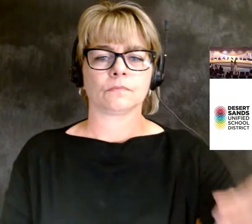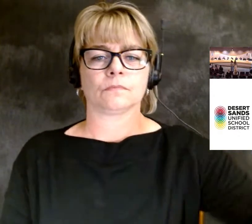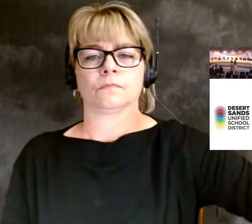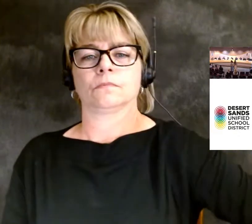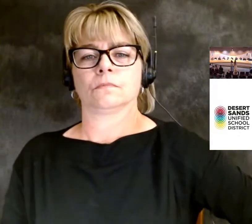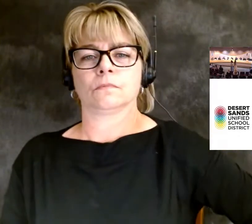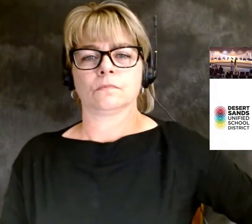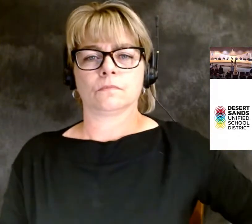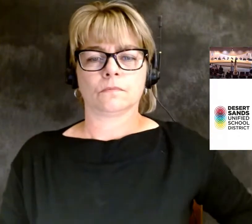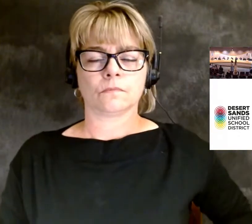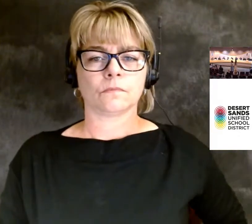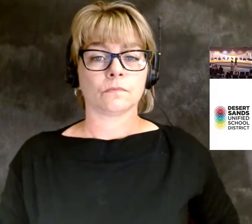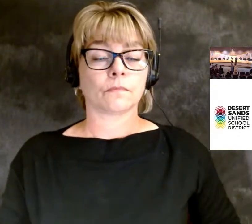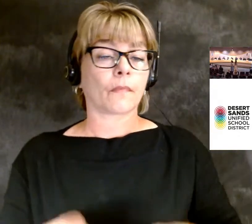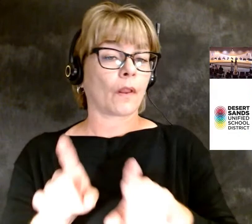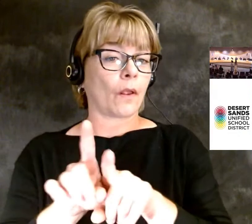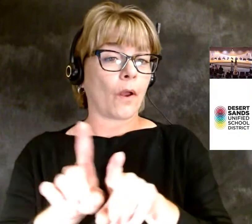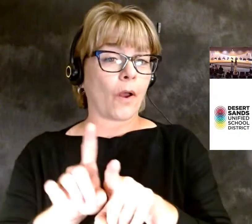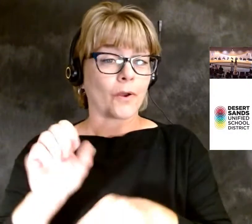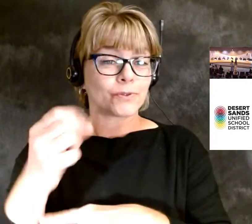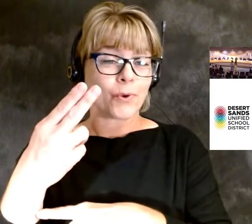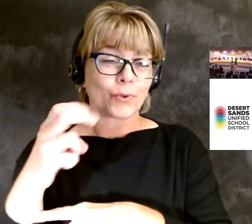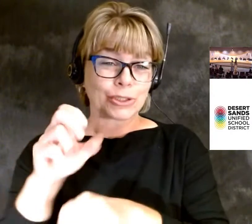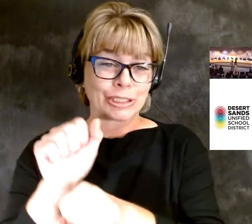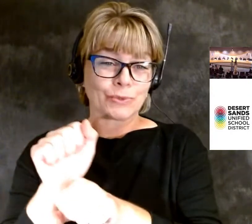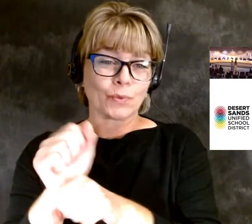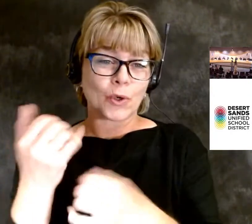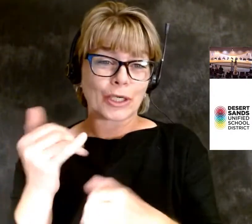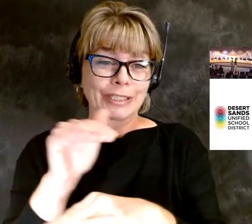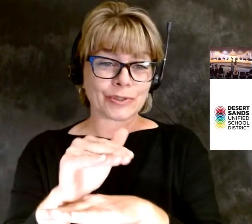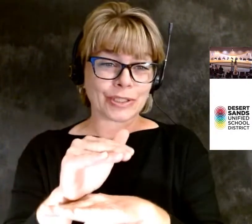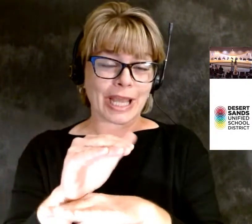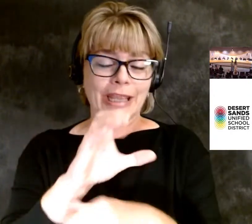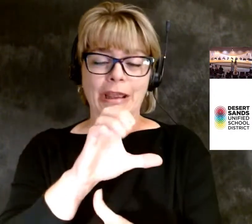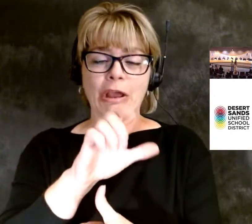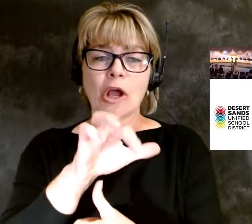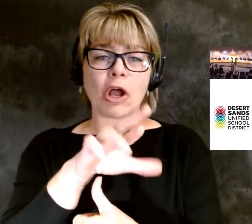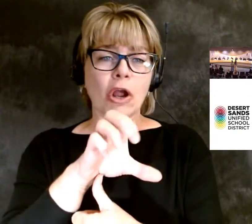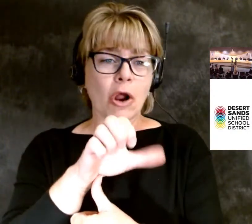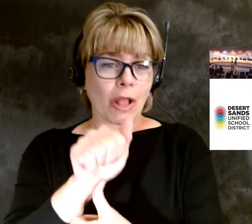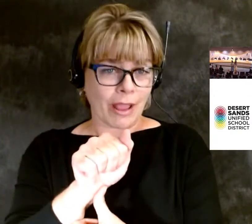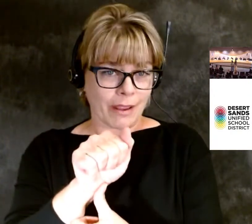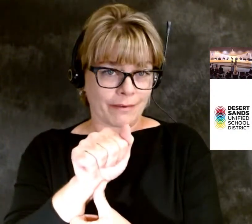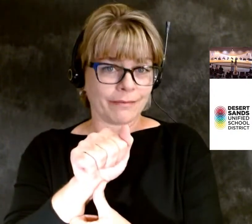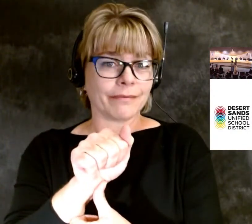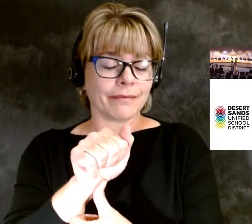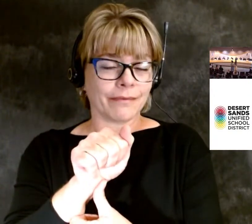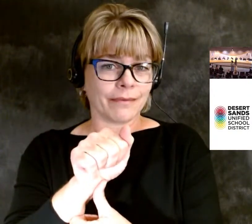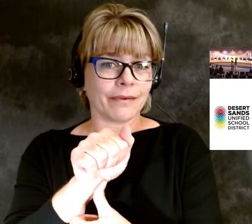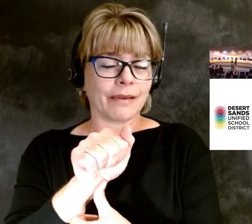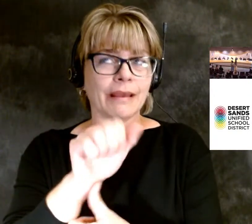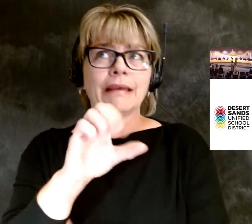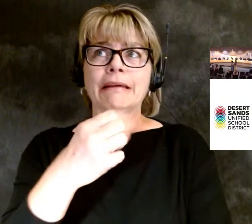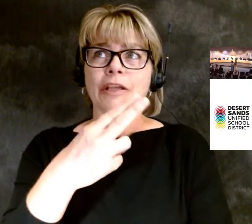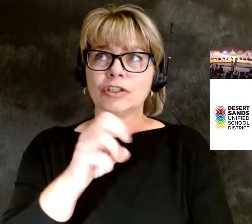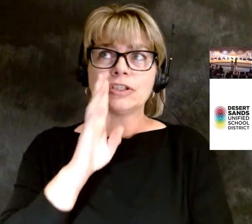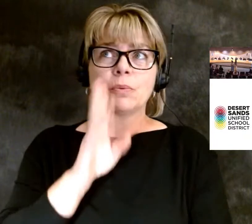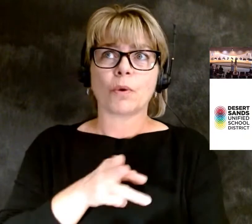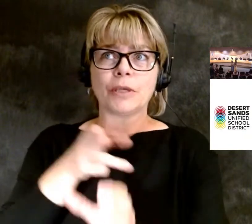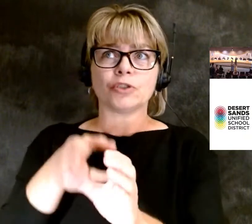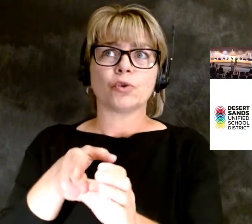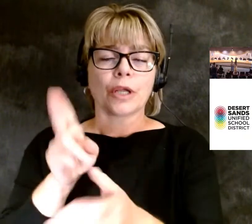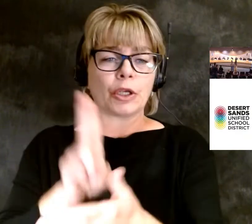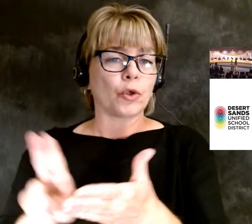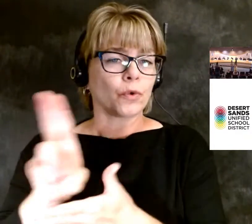And also, she's also working tonight. So, Perla Cepeda Ceja is going to be attending University of